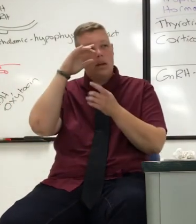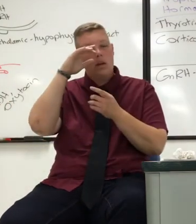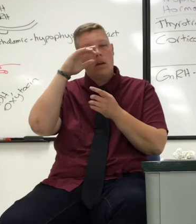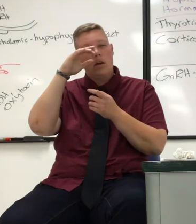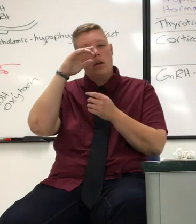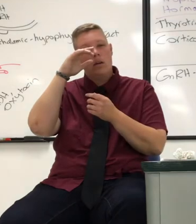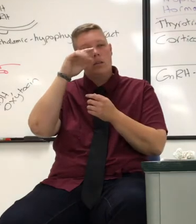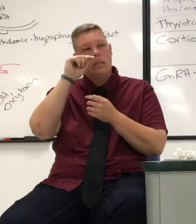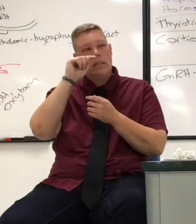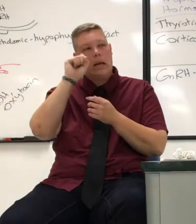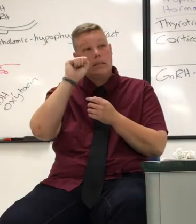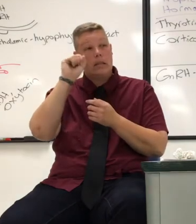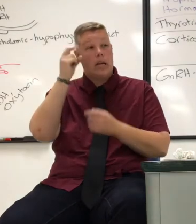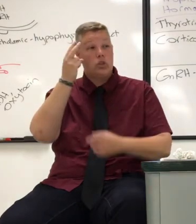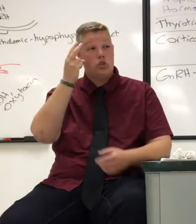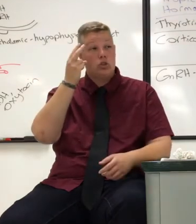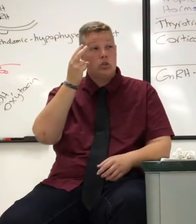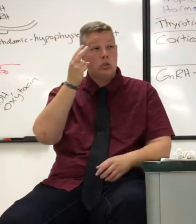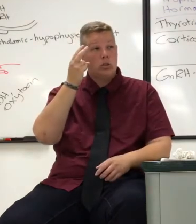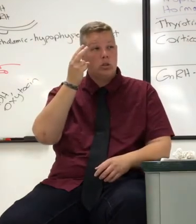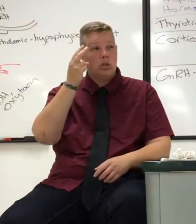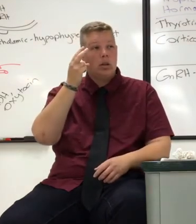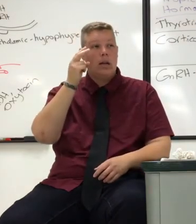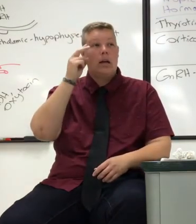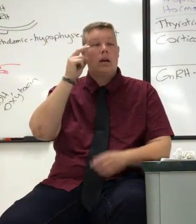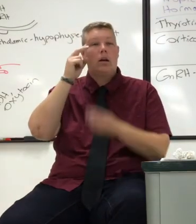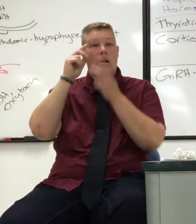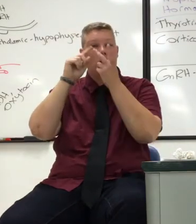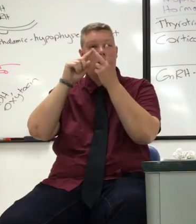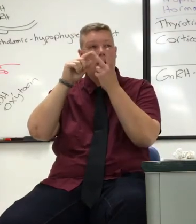right, thyroid stimulating hormone, ACTH,